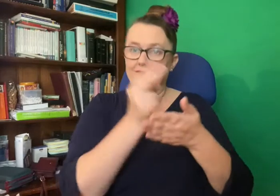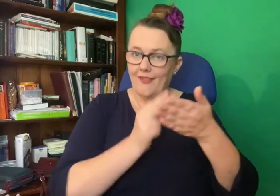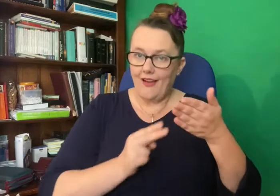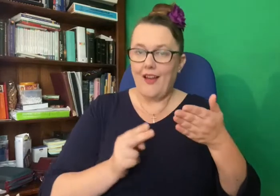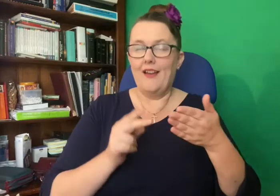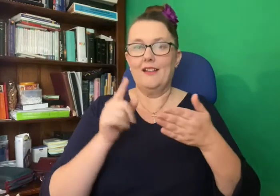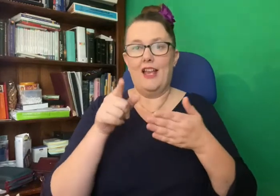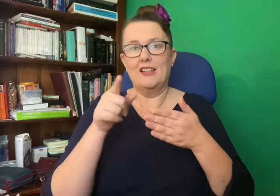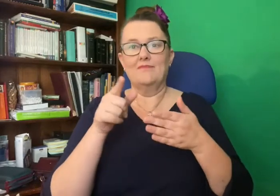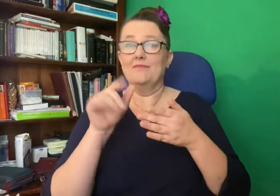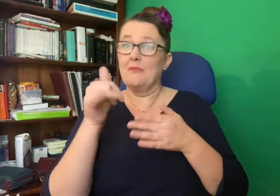all in.